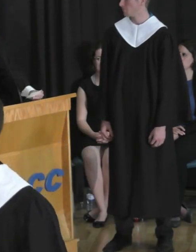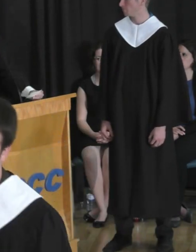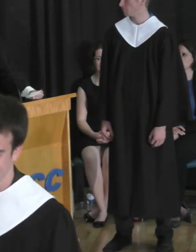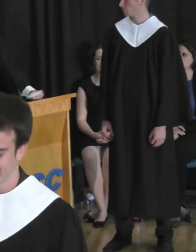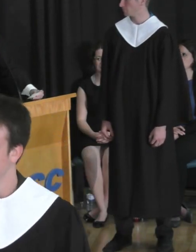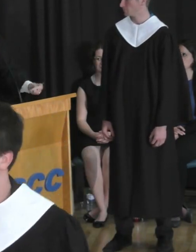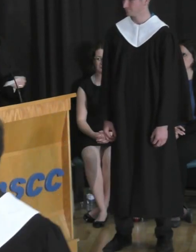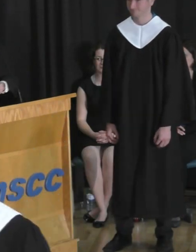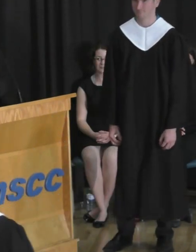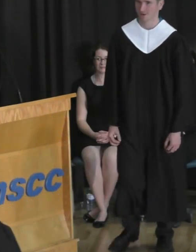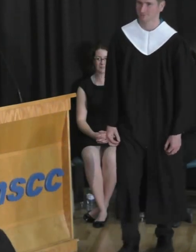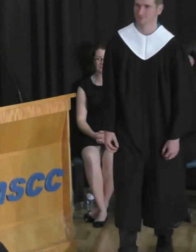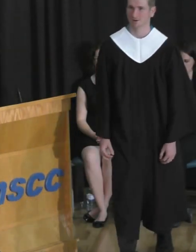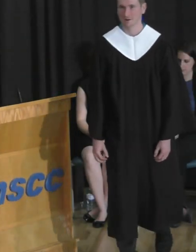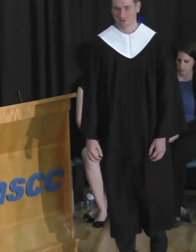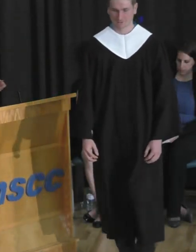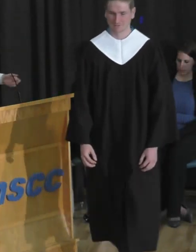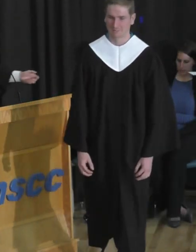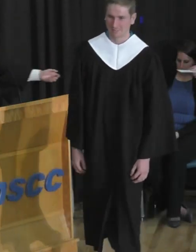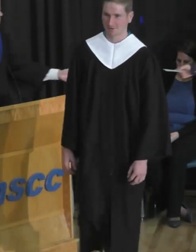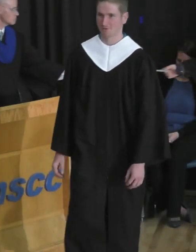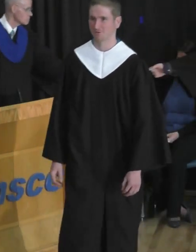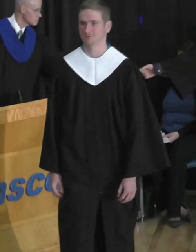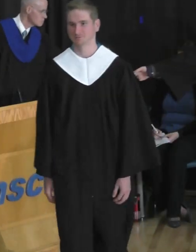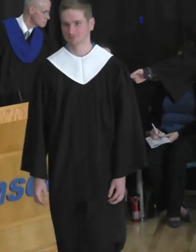Corey Molyneux,